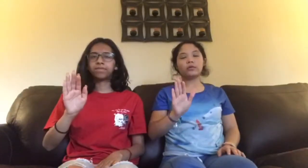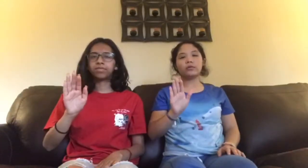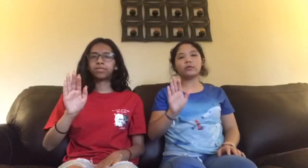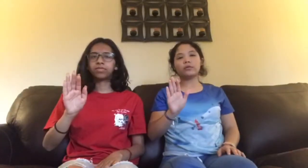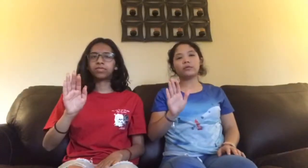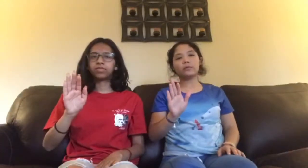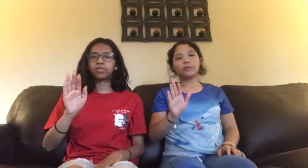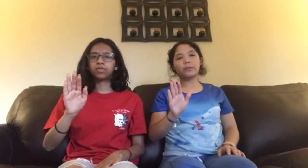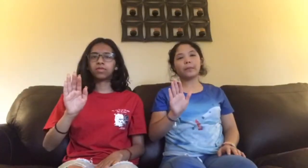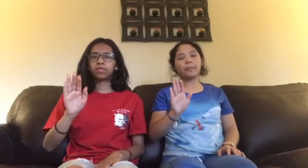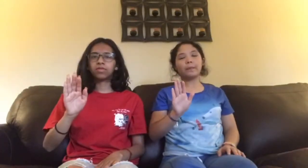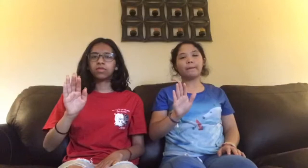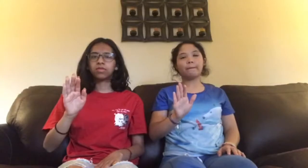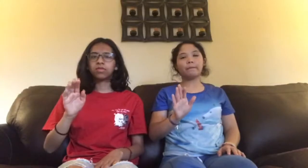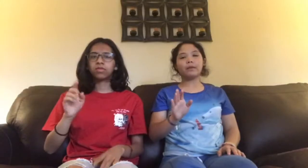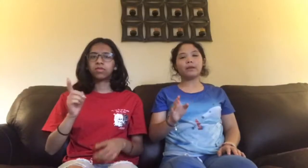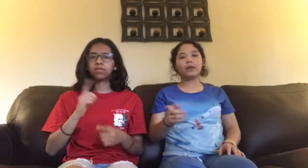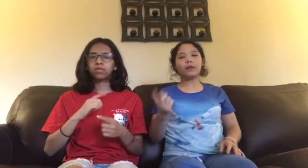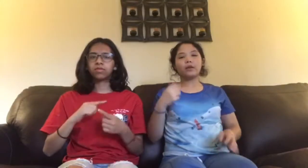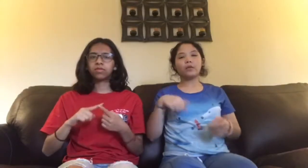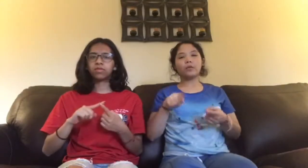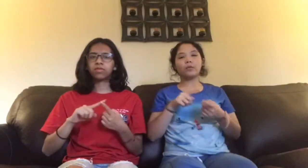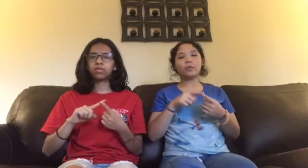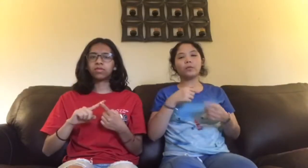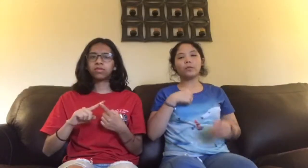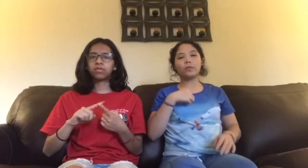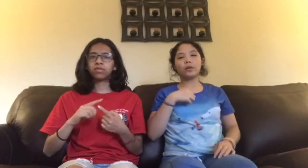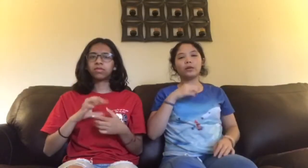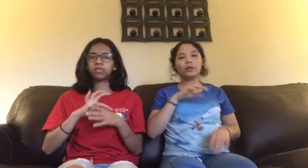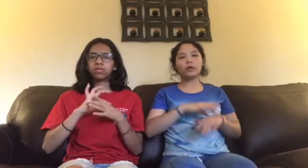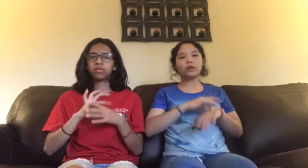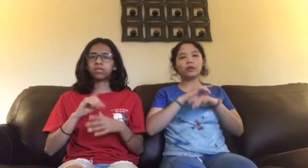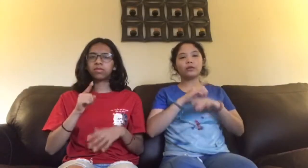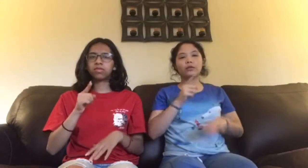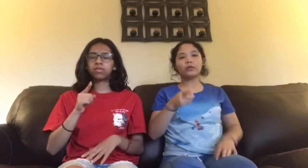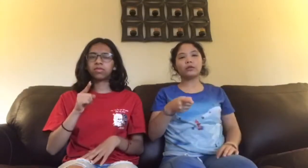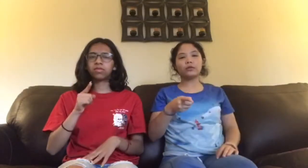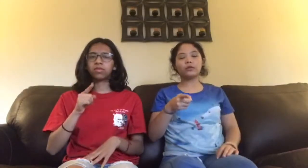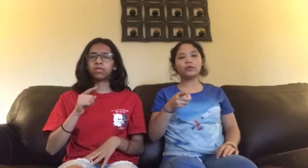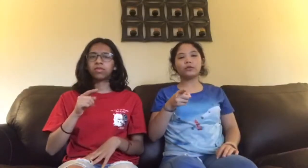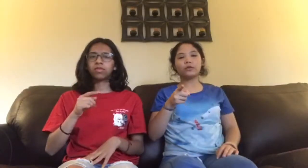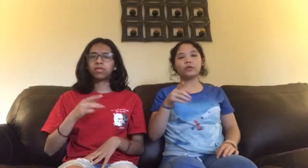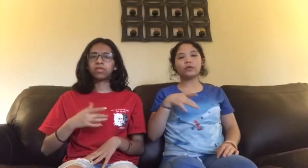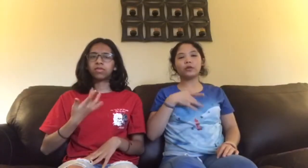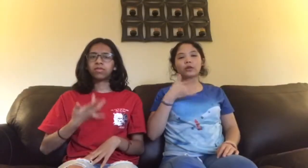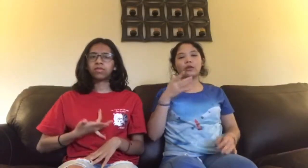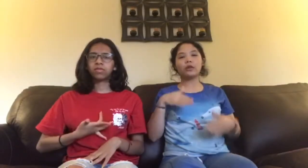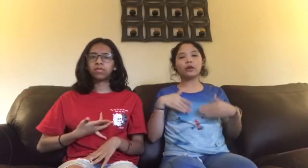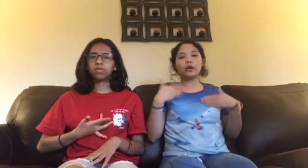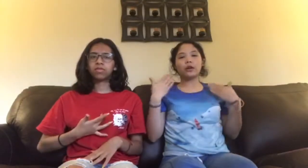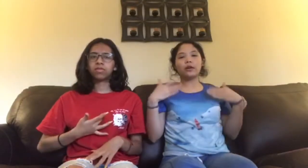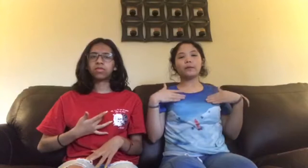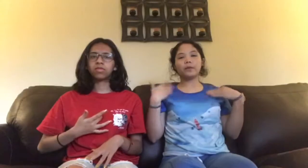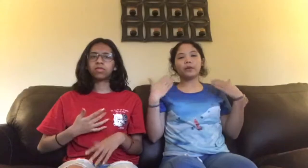And when I touch you I feel happy